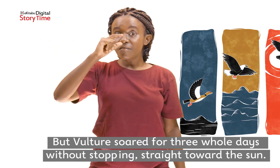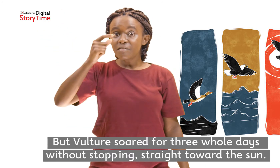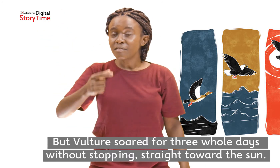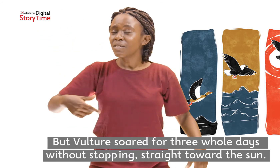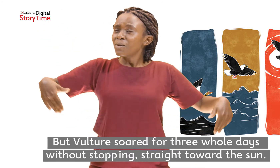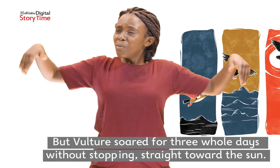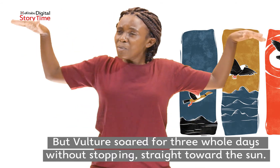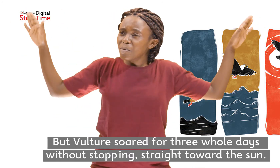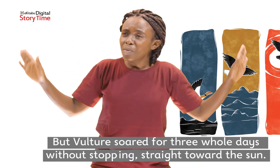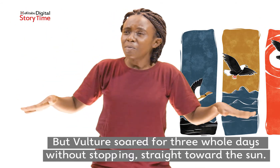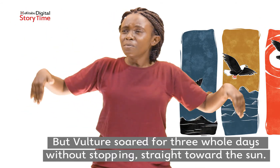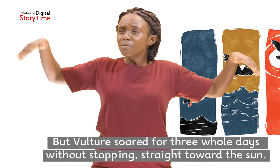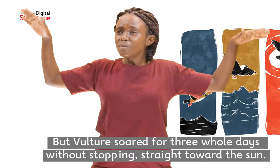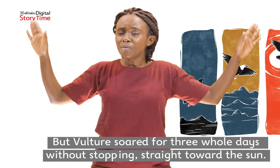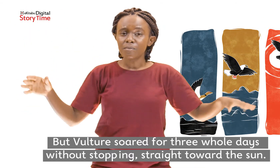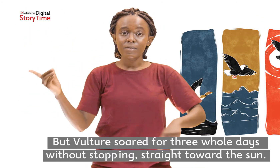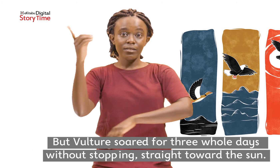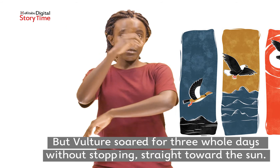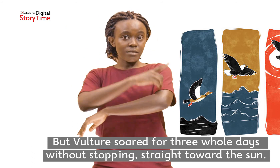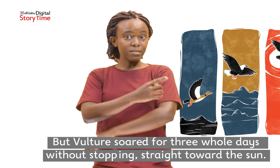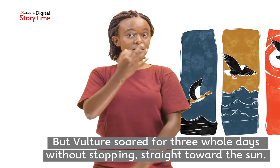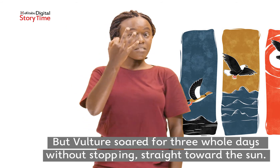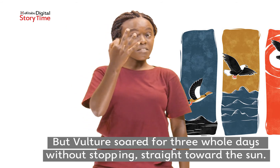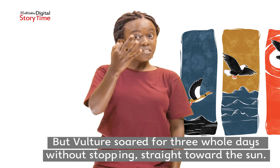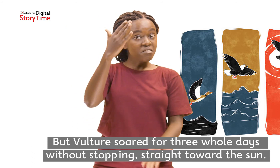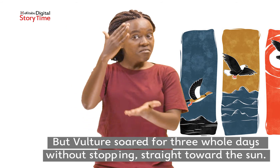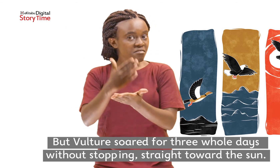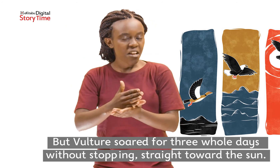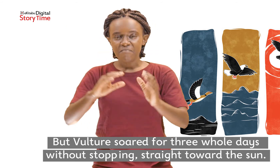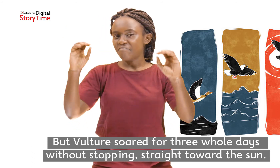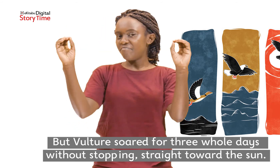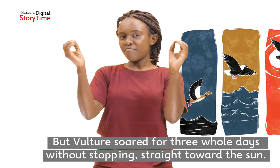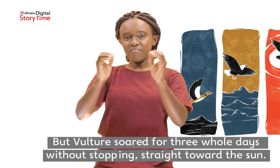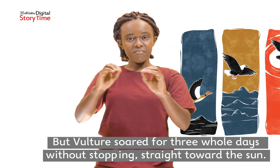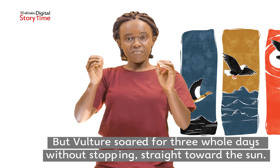But Vulture soared for 3 whole days without stopping, straight towards the sun.